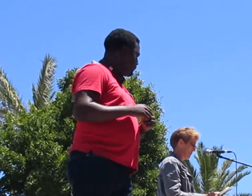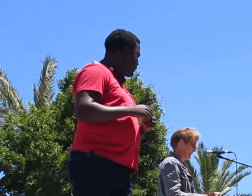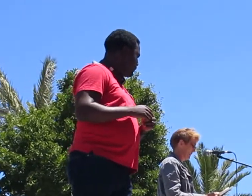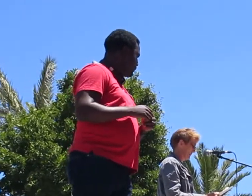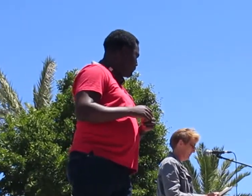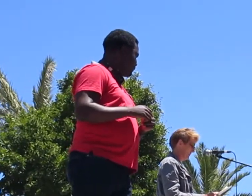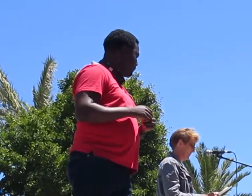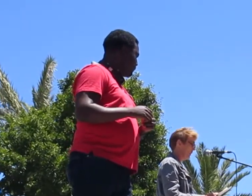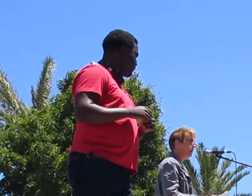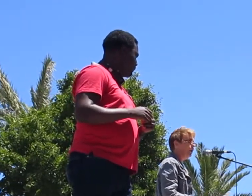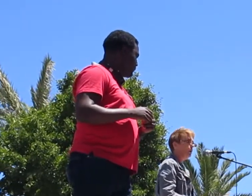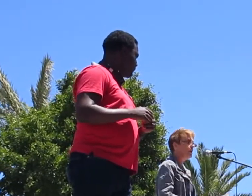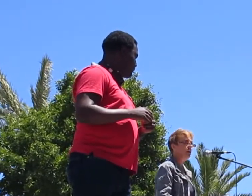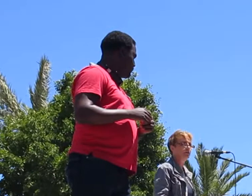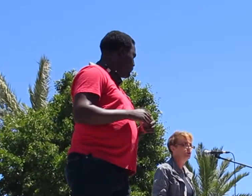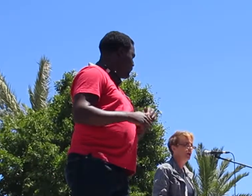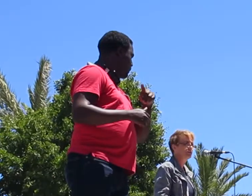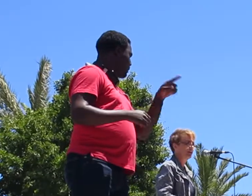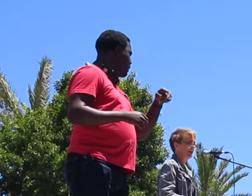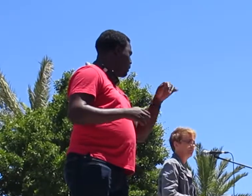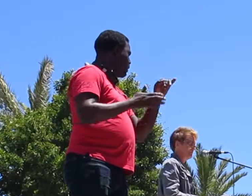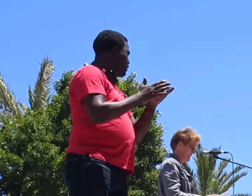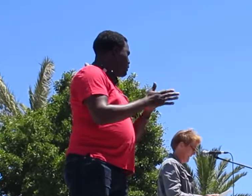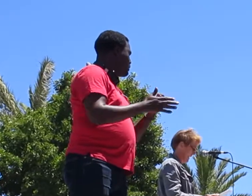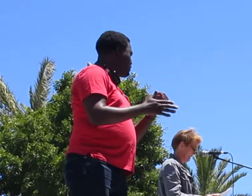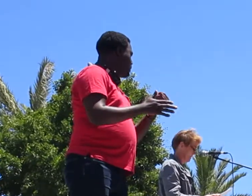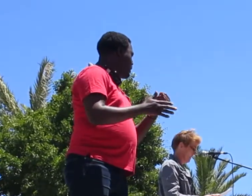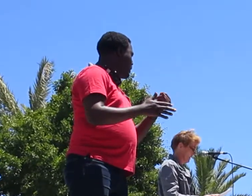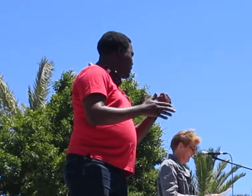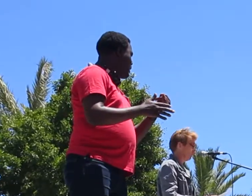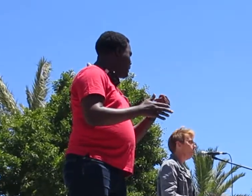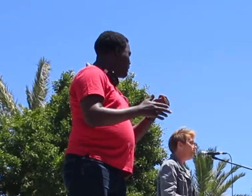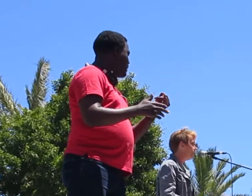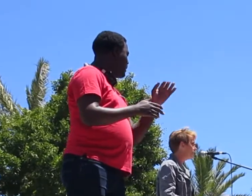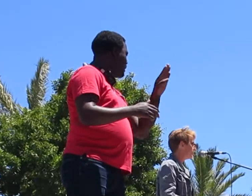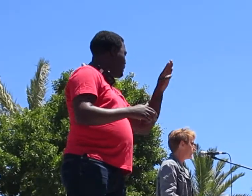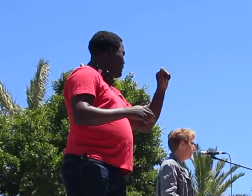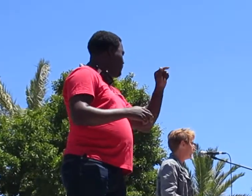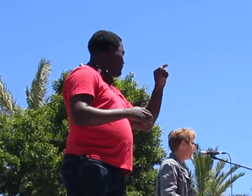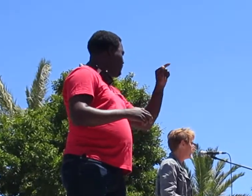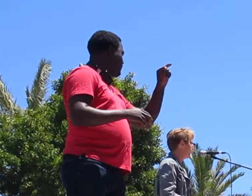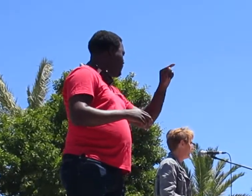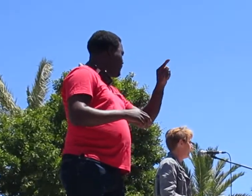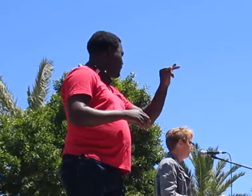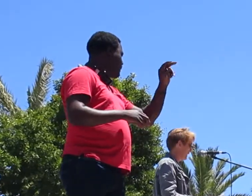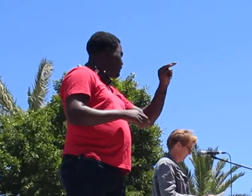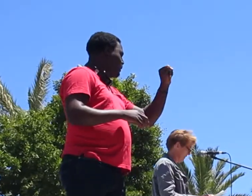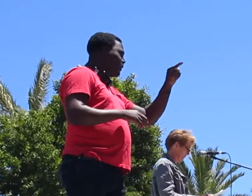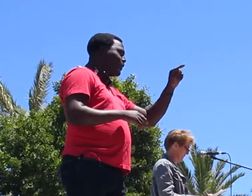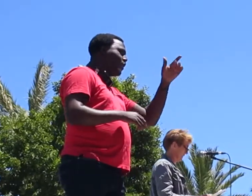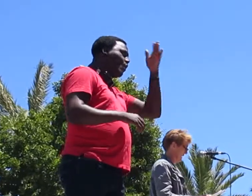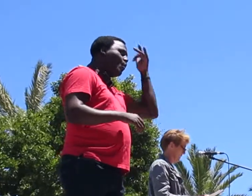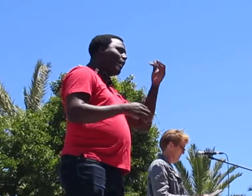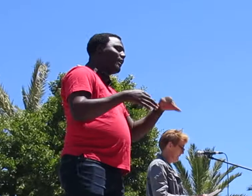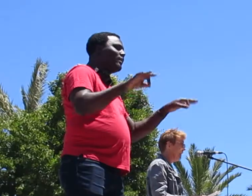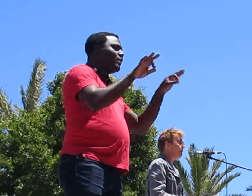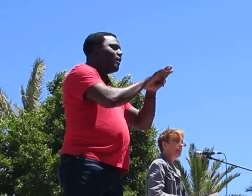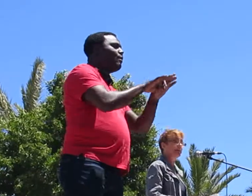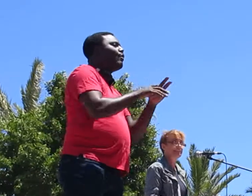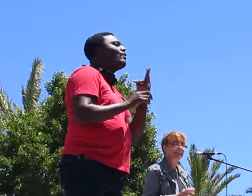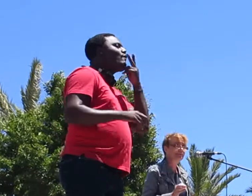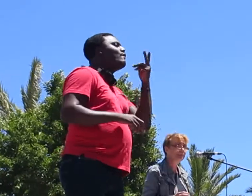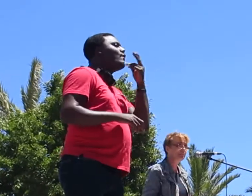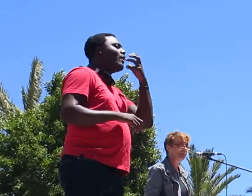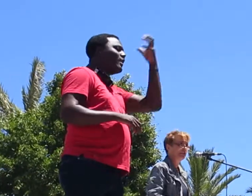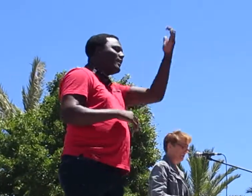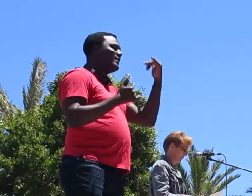and misdemeanors. We are just at the beginning. Now, why is it so important that we raise our voices now?